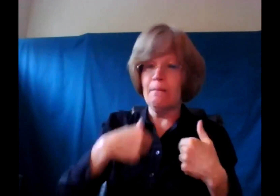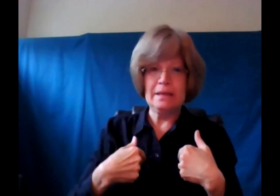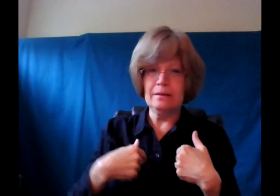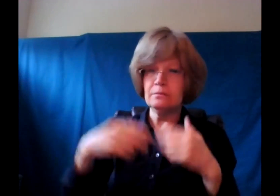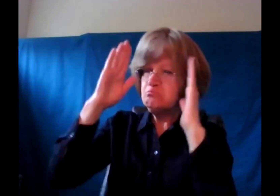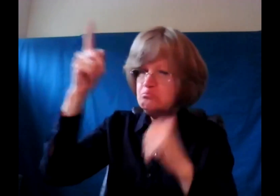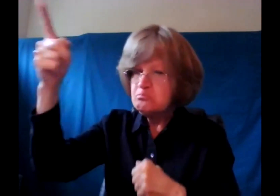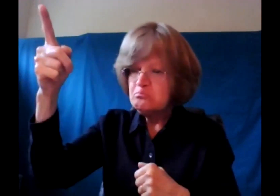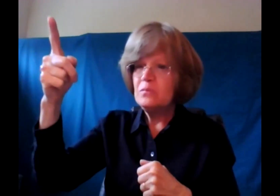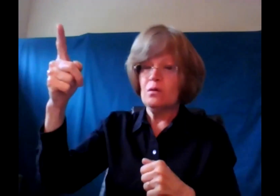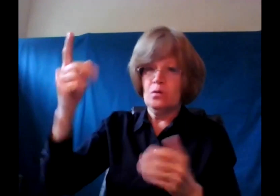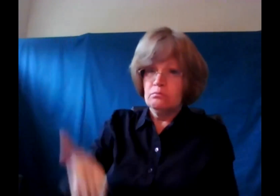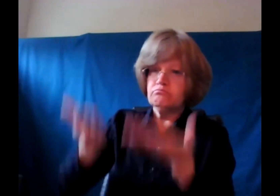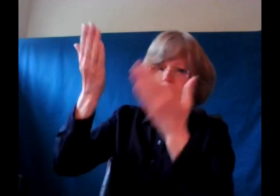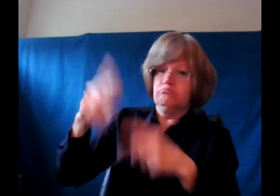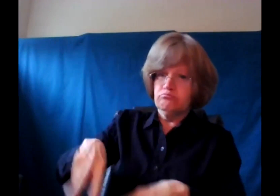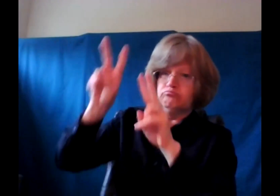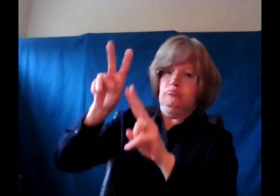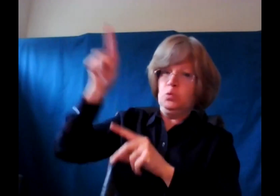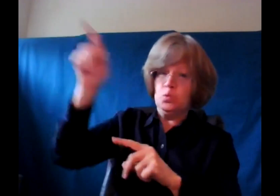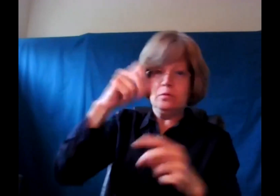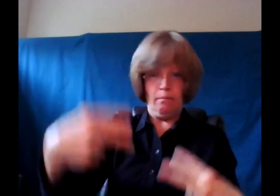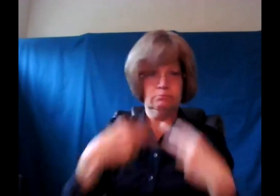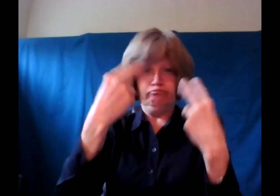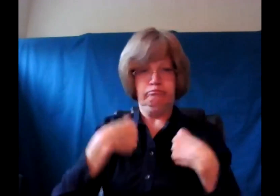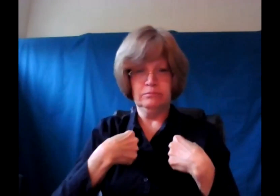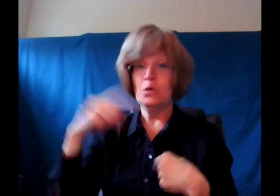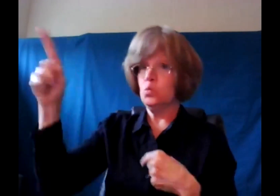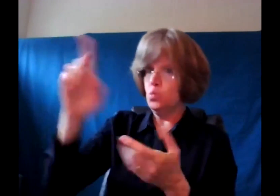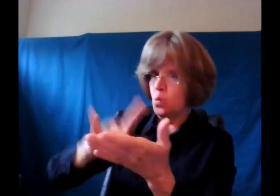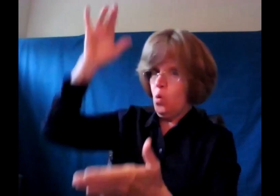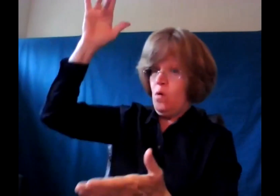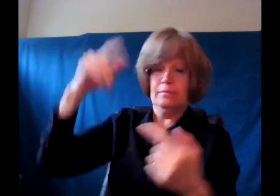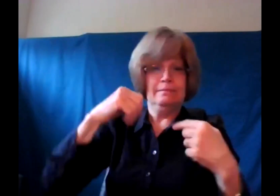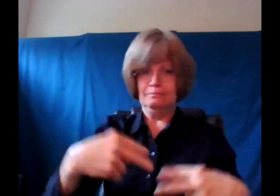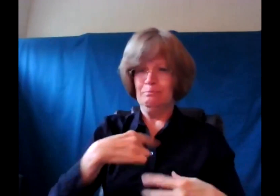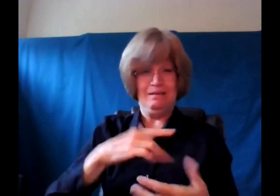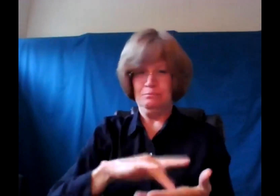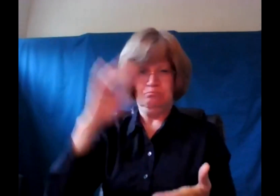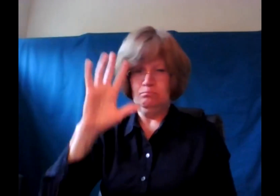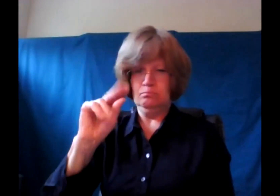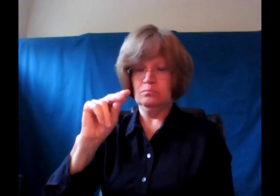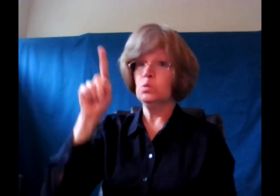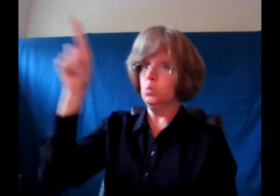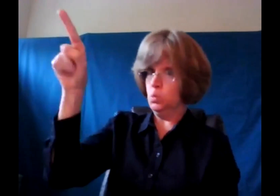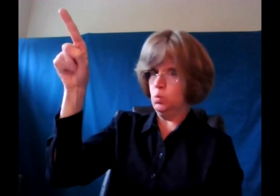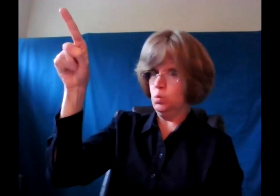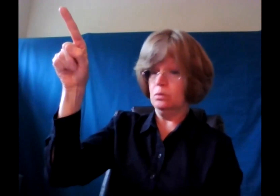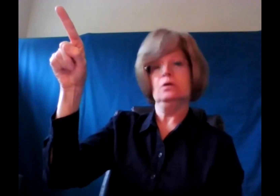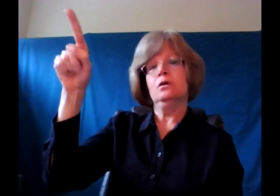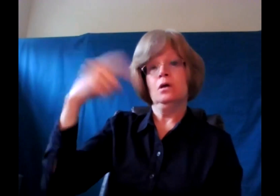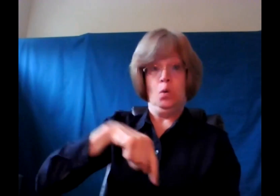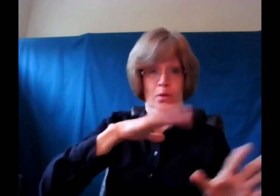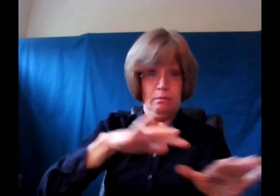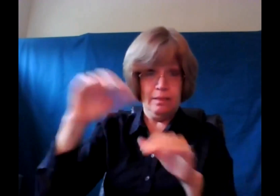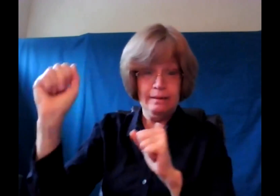will be lifted up and not me, that you will be glorified and not me. And that when we leave this place, we